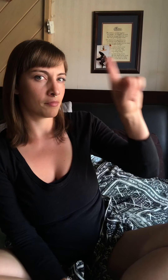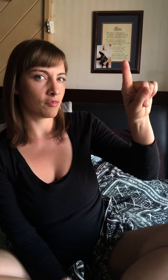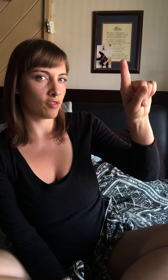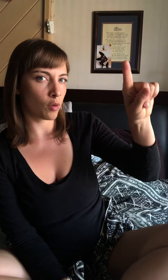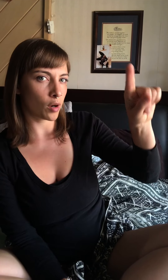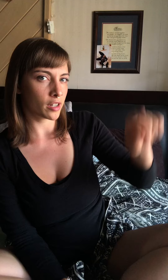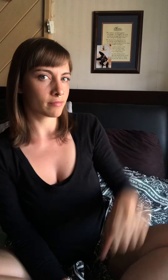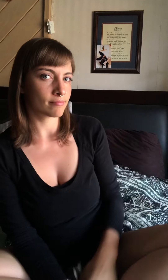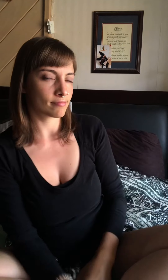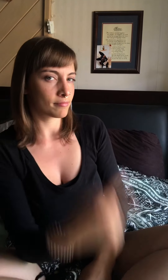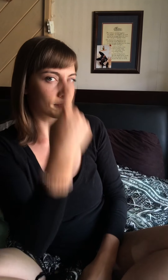4.